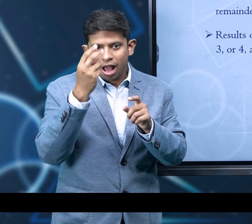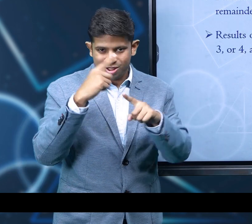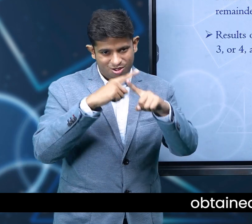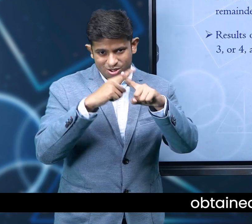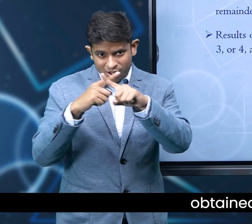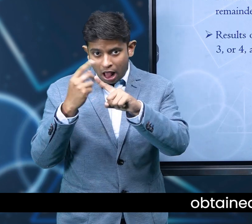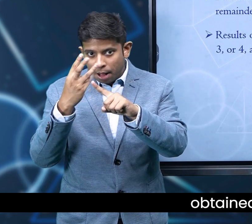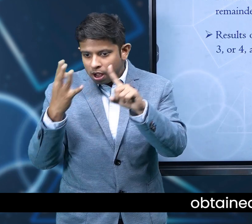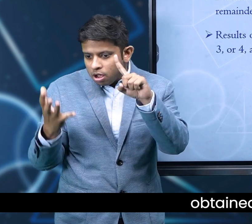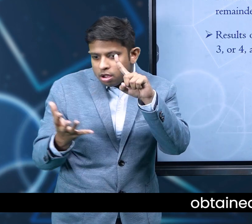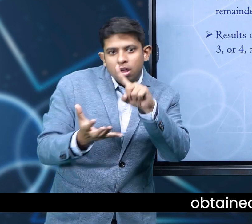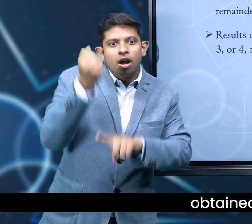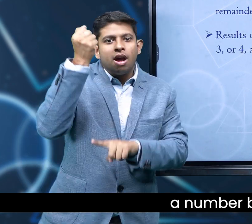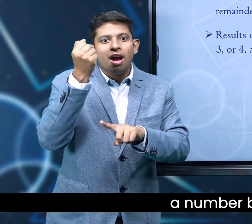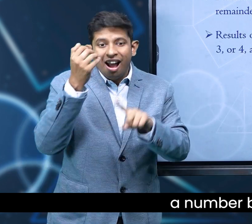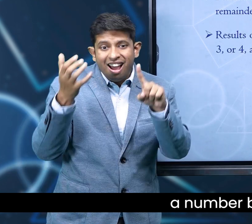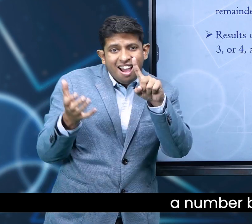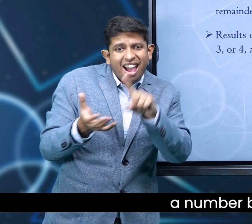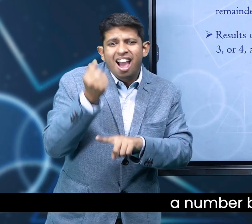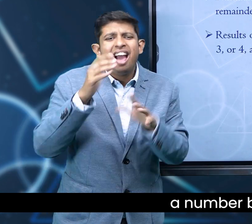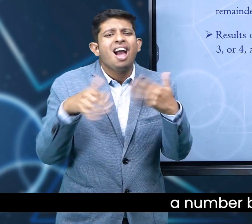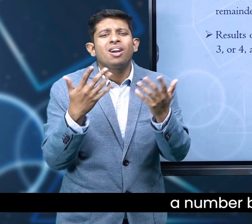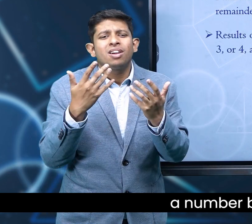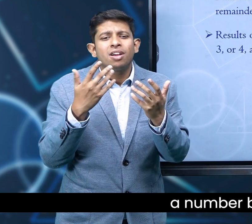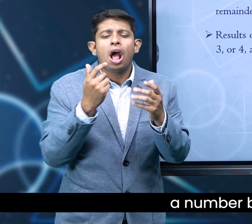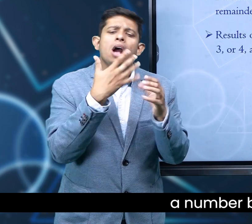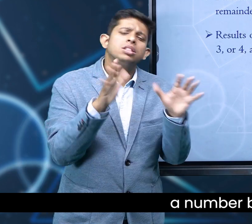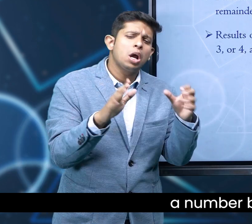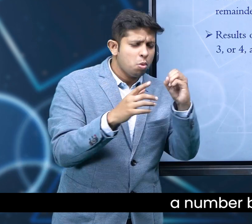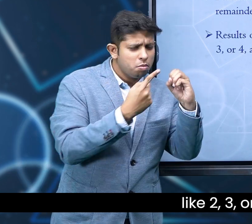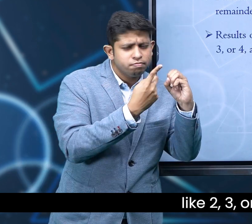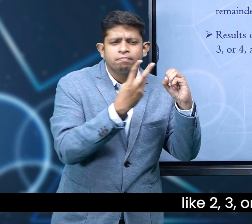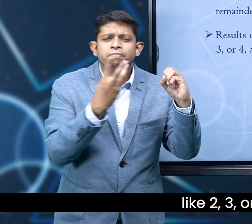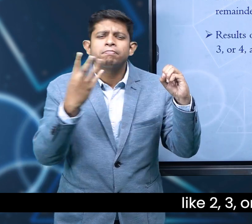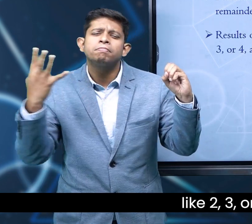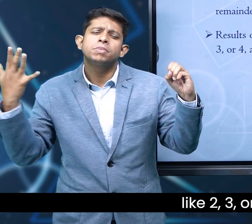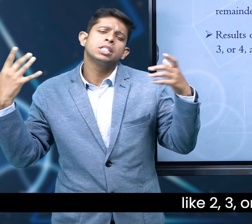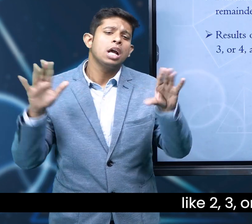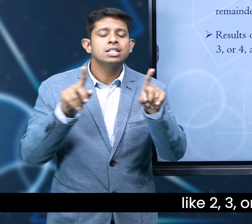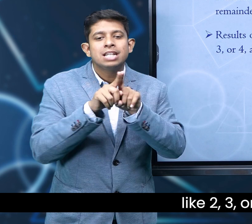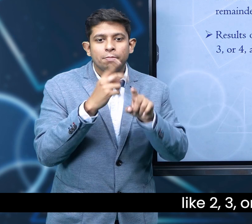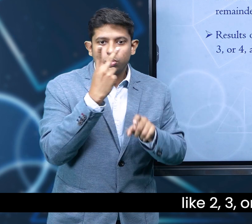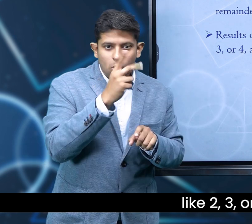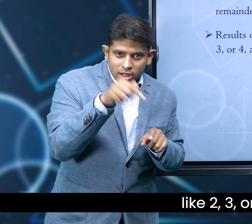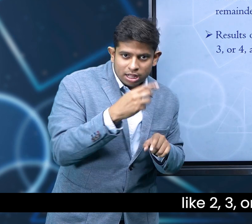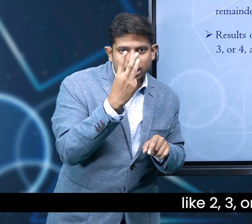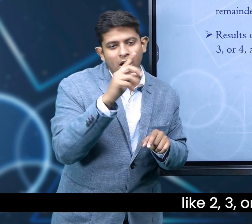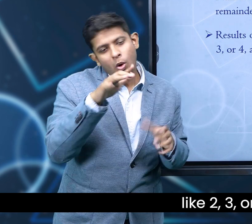Results obtained by multiplying a number by whole numbers like 2, 3 or 4 are multiples.